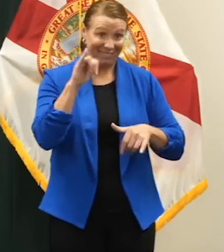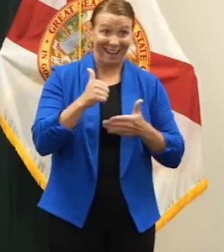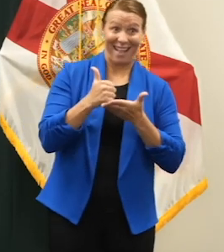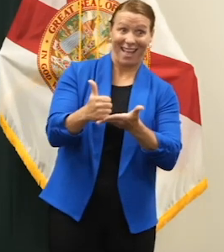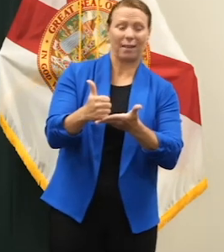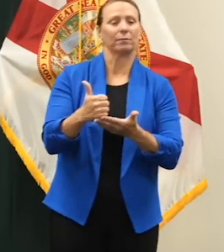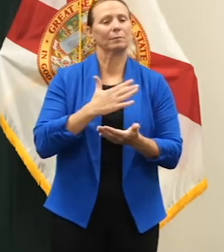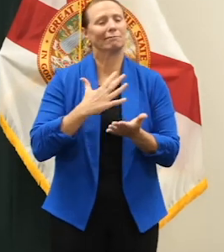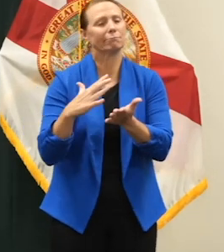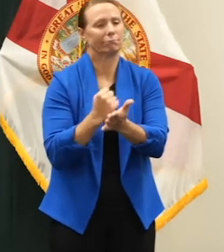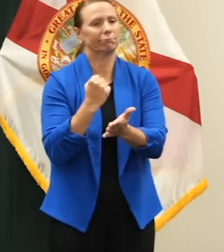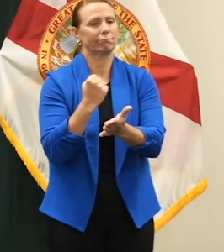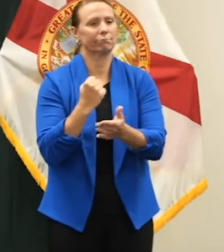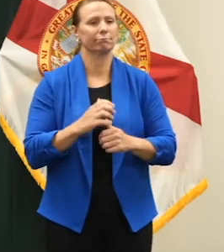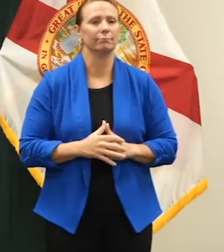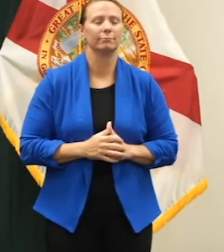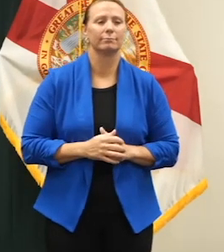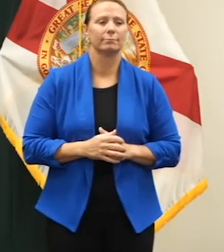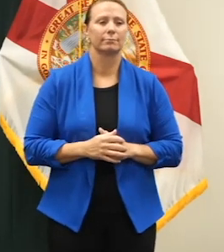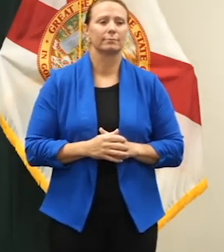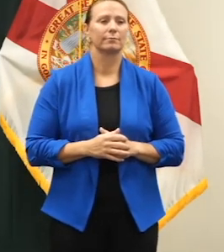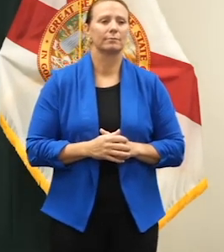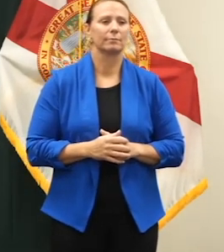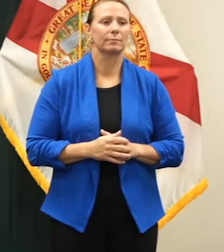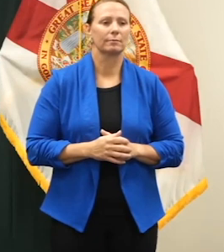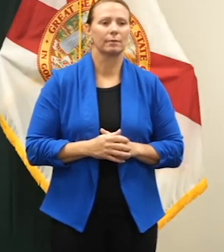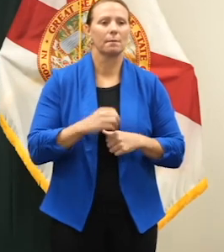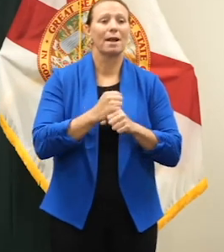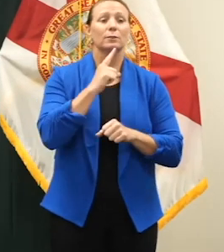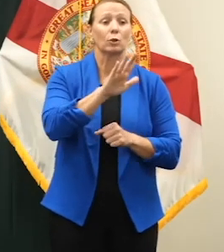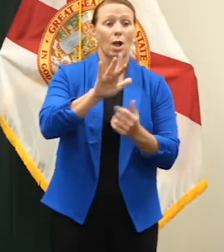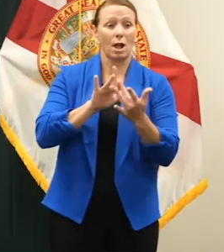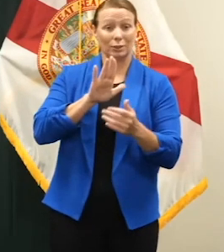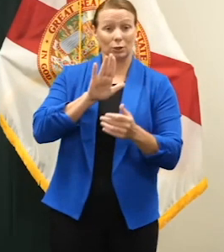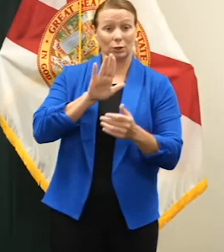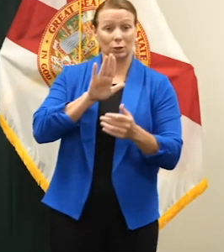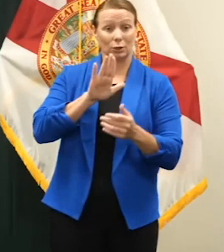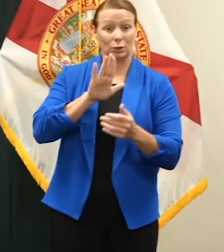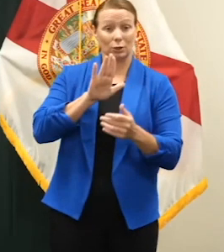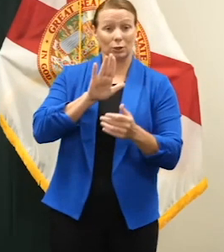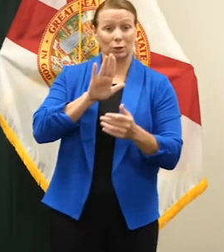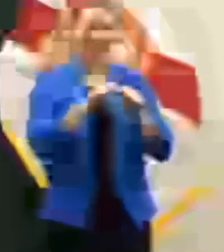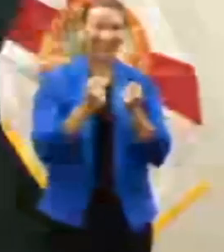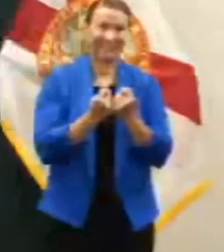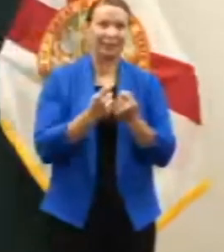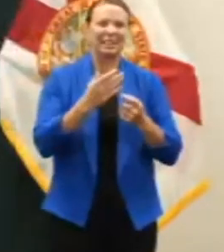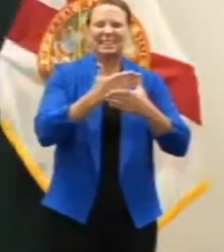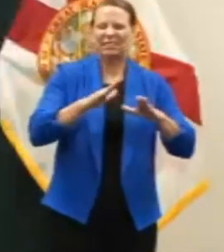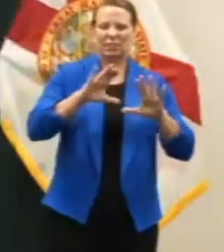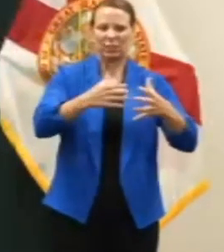that. Please make sure you stay in touch with John's team as well as the Visions team. You get all of our updates at